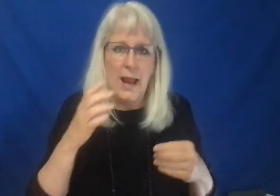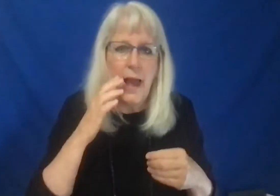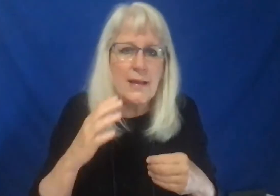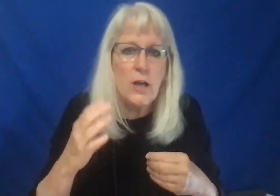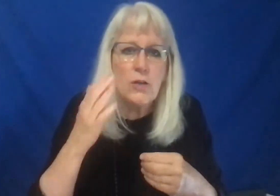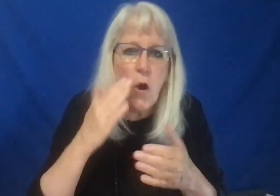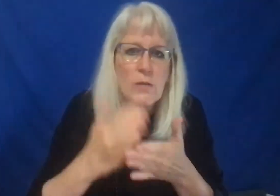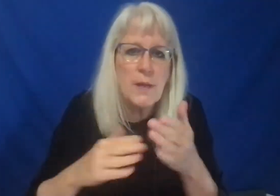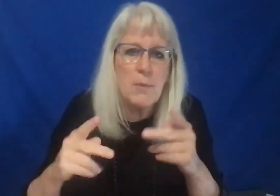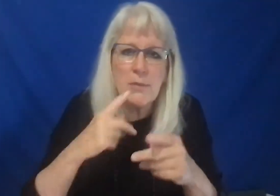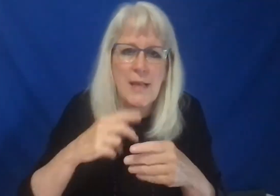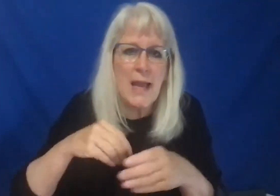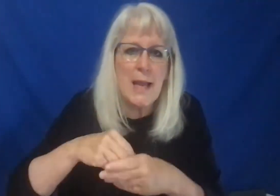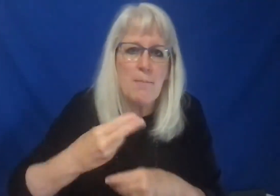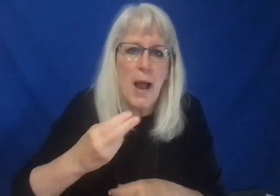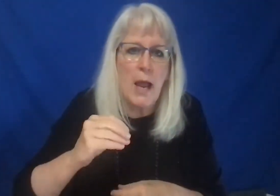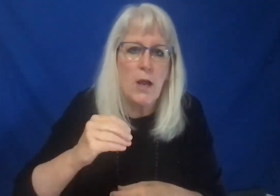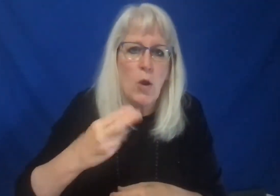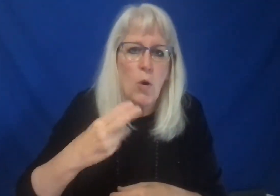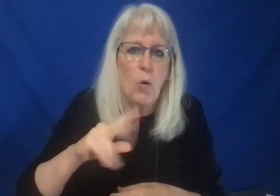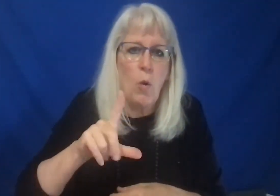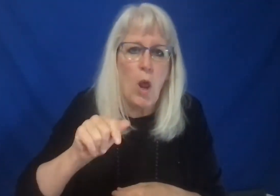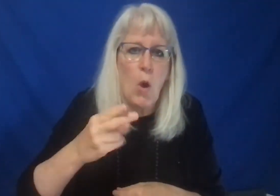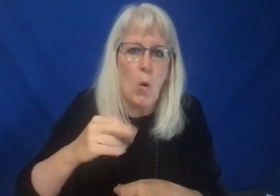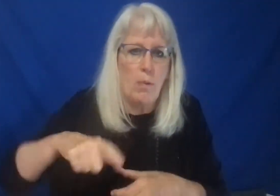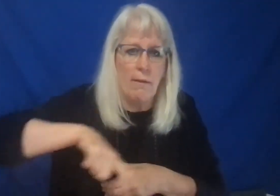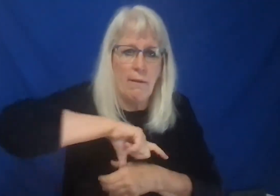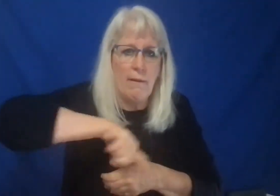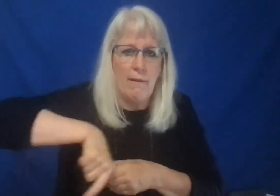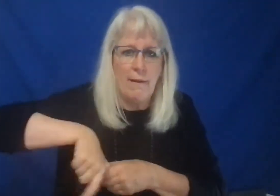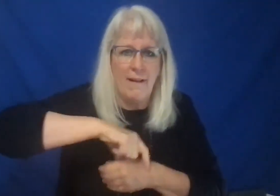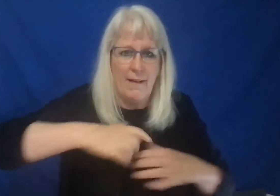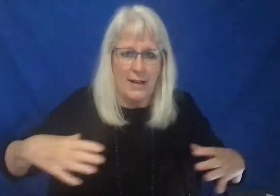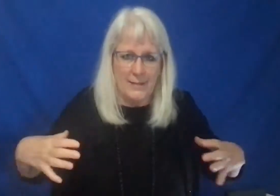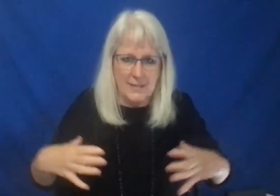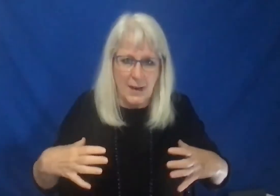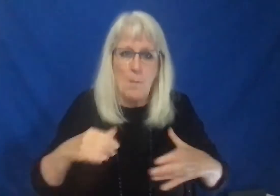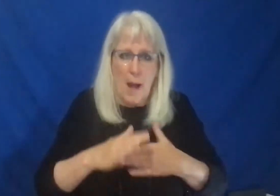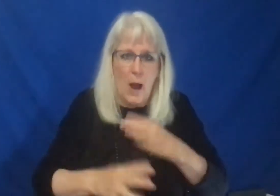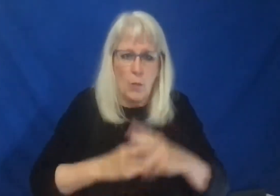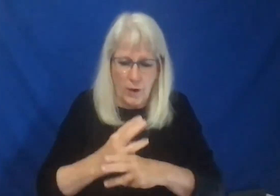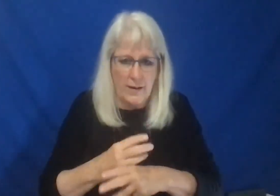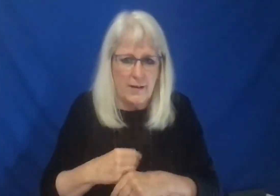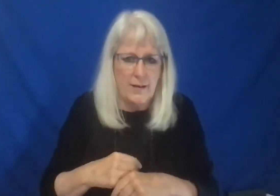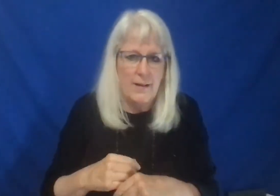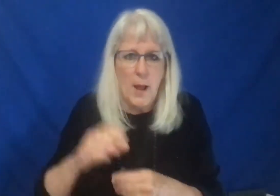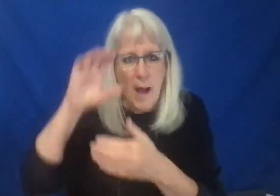people. And I have to be honest, I'm not doing a great job of this right now. My husband is Swiss, and so we stay in Europe for the